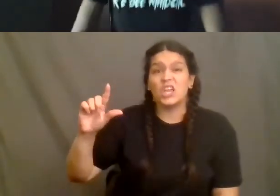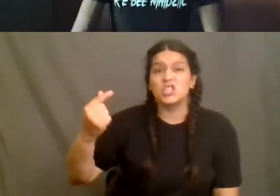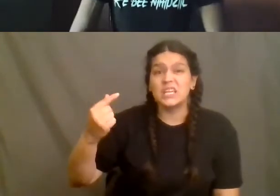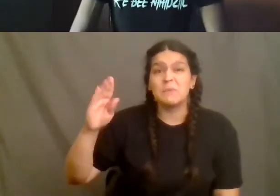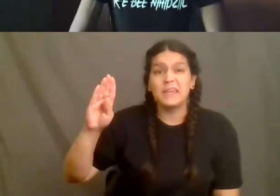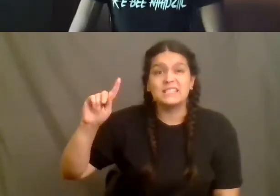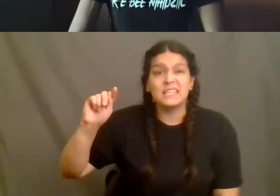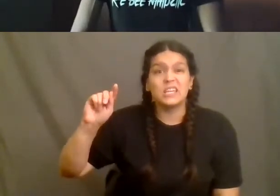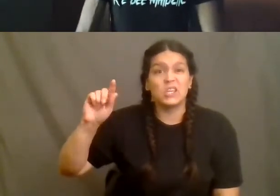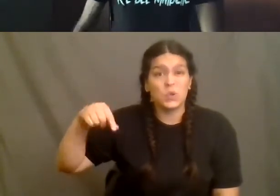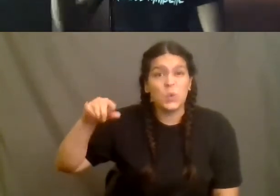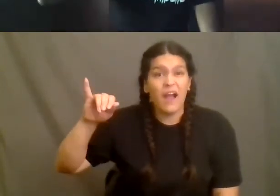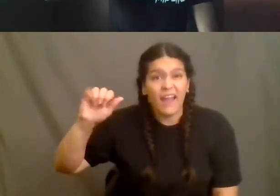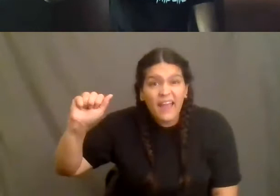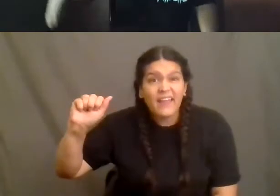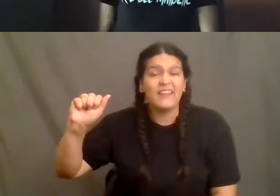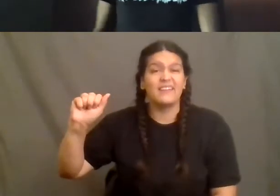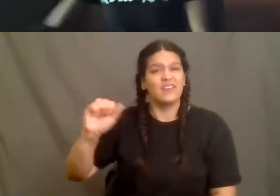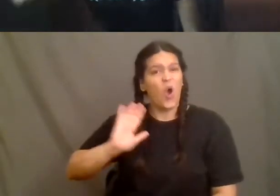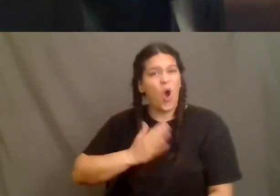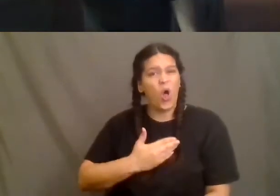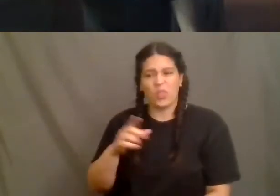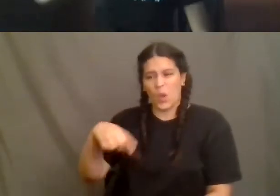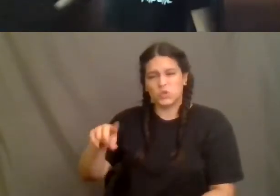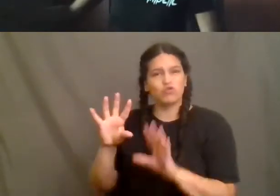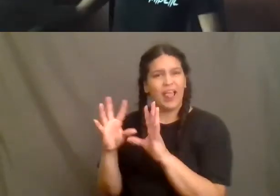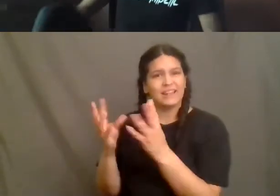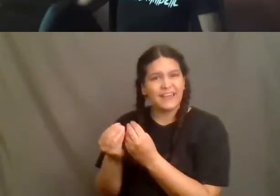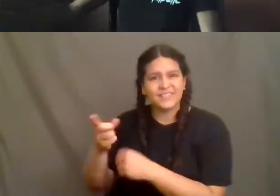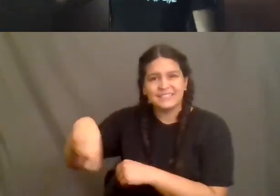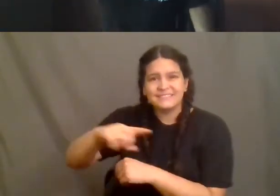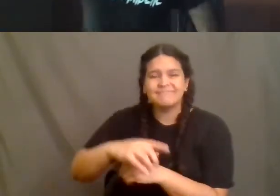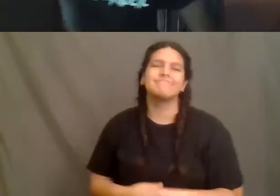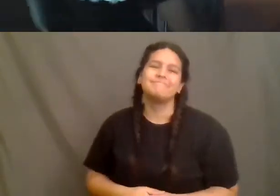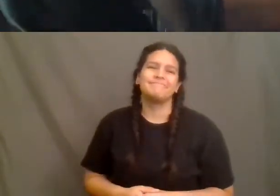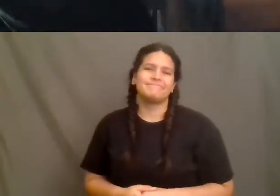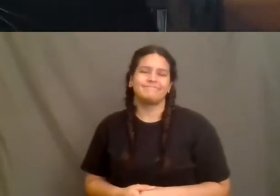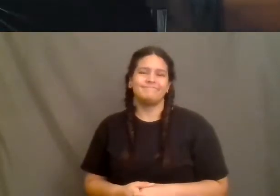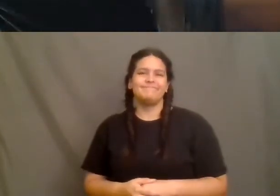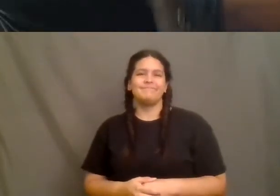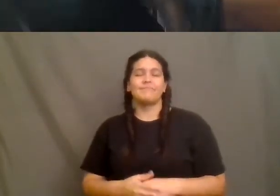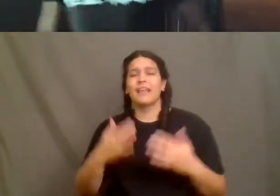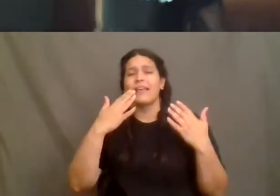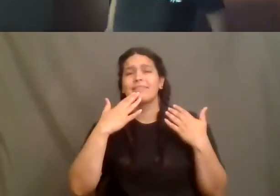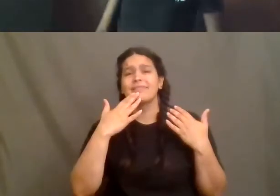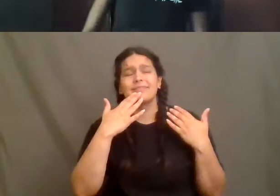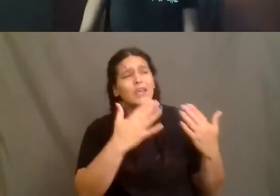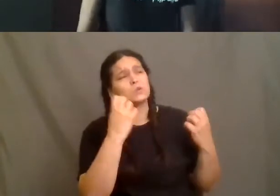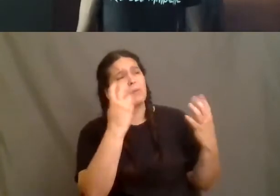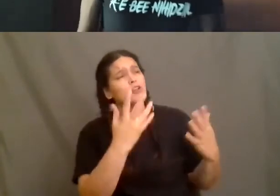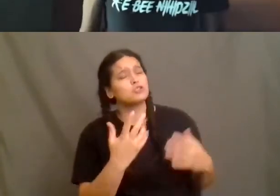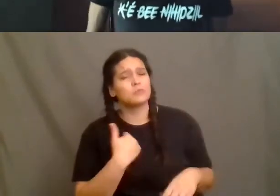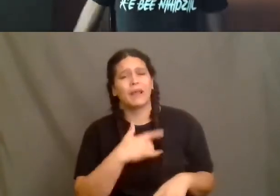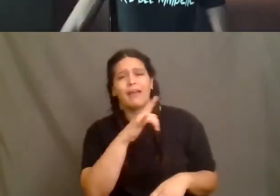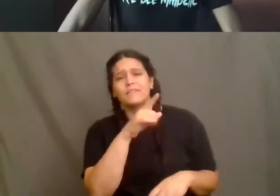relatives. Yes. Yes, absolutely. Absolutely. So thank you very much. And we just love you, Radmilla. We always have